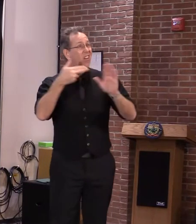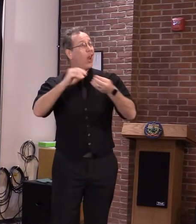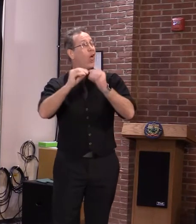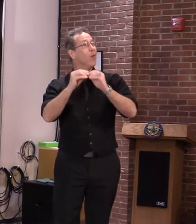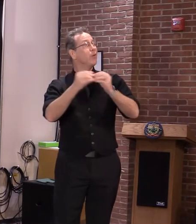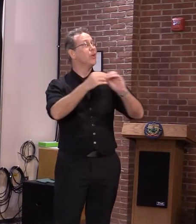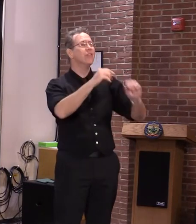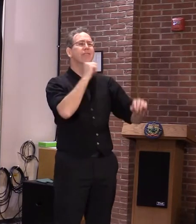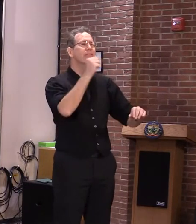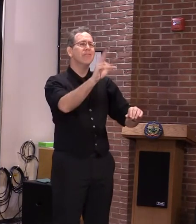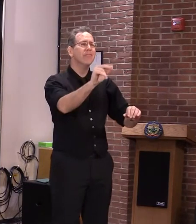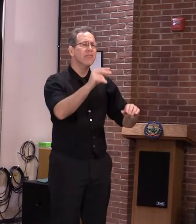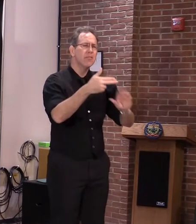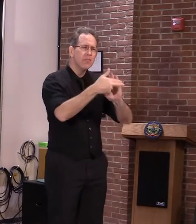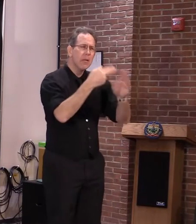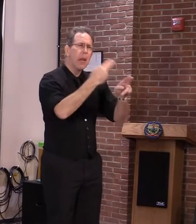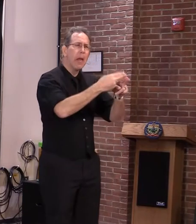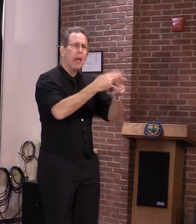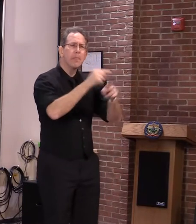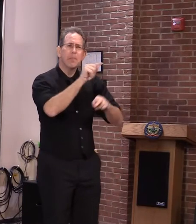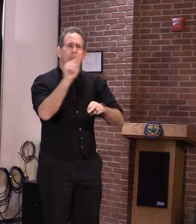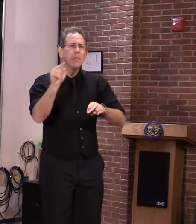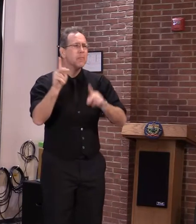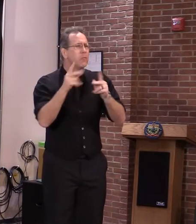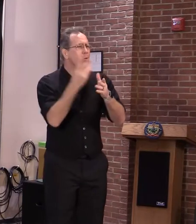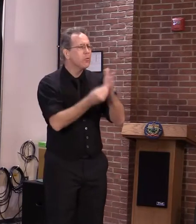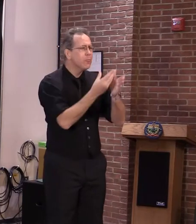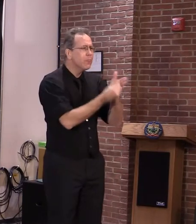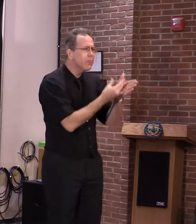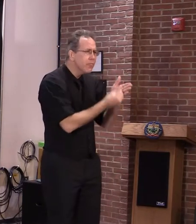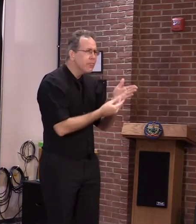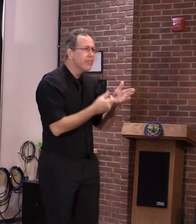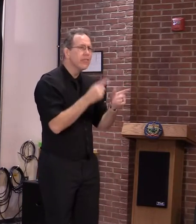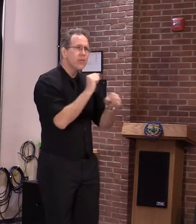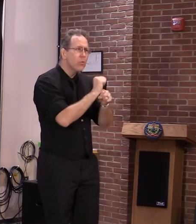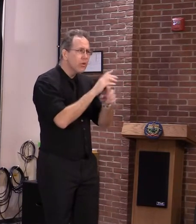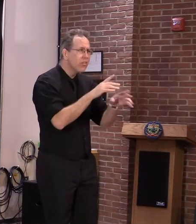the very best we can to get people vaccinated, get them boosted,